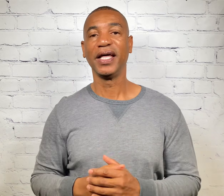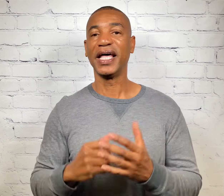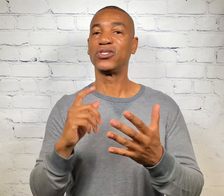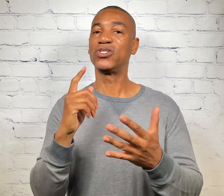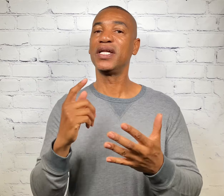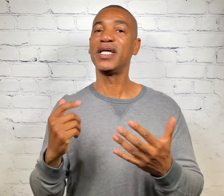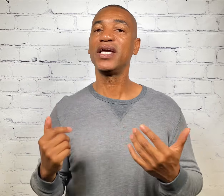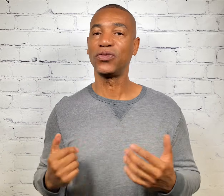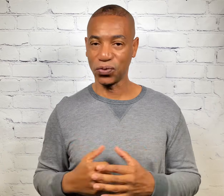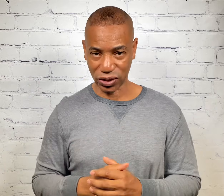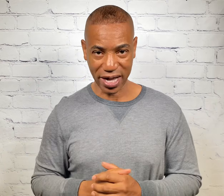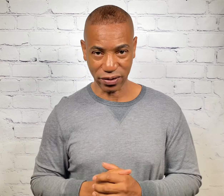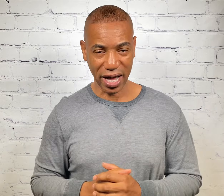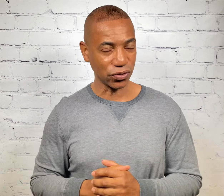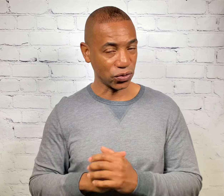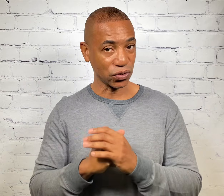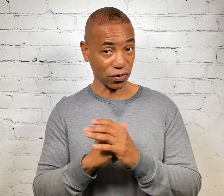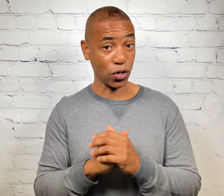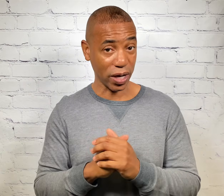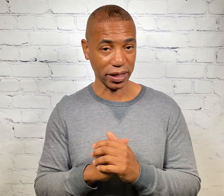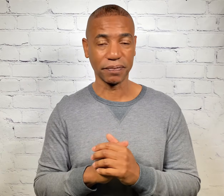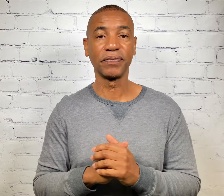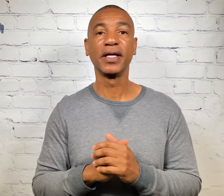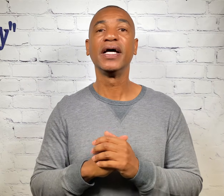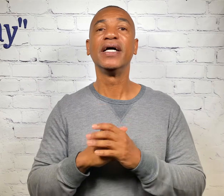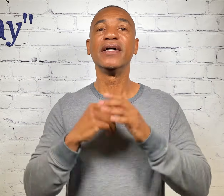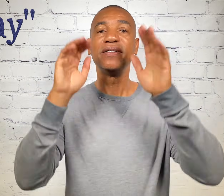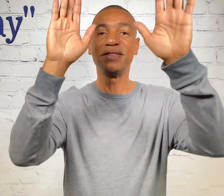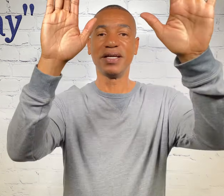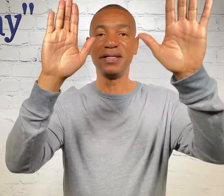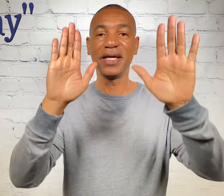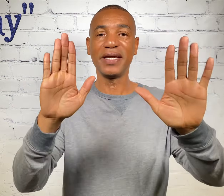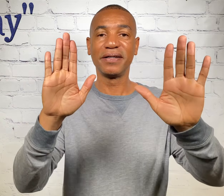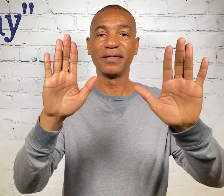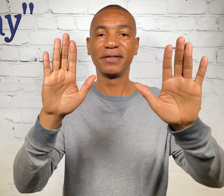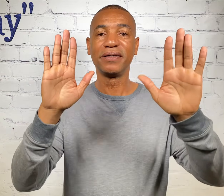That's Sunday through Saturday. I'll do those very quickly. Sunday,